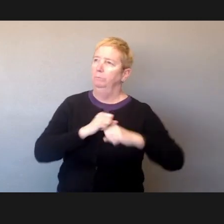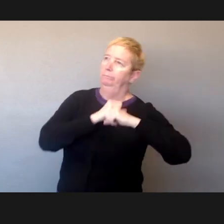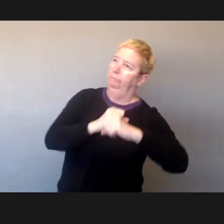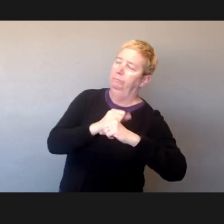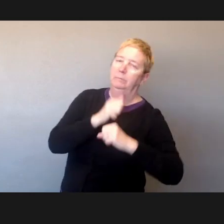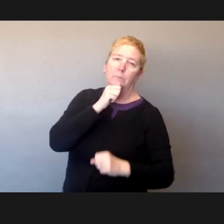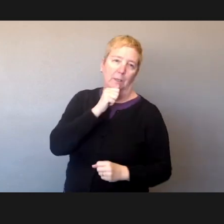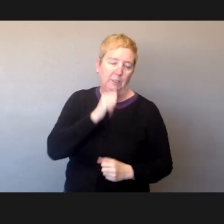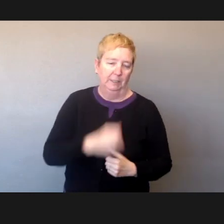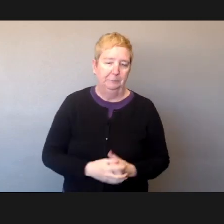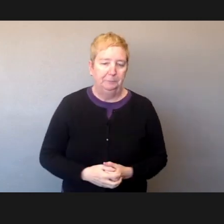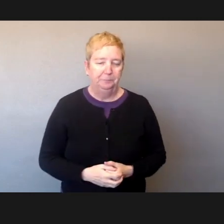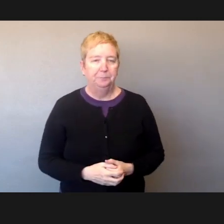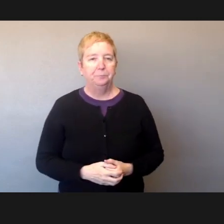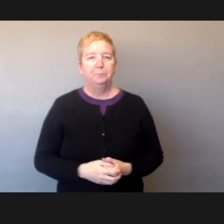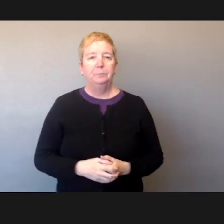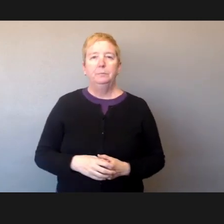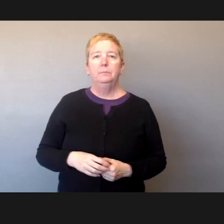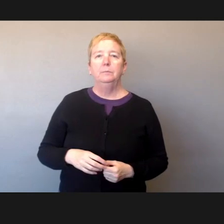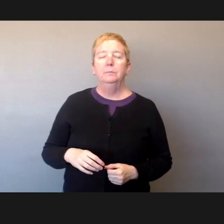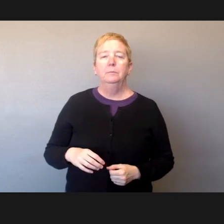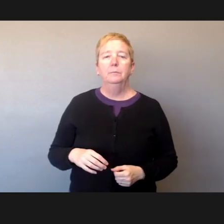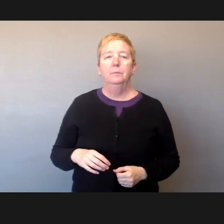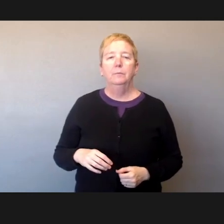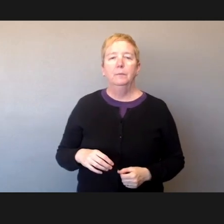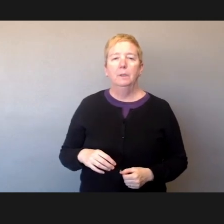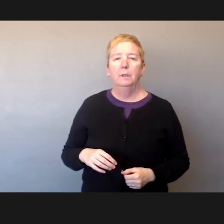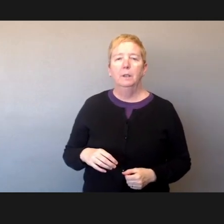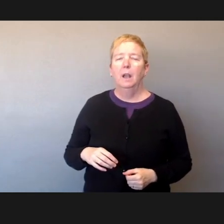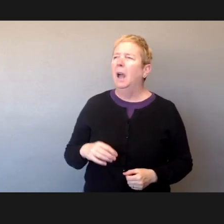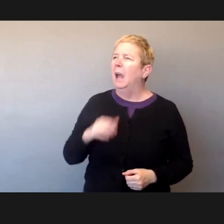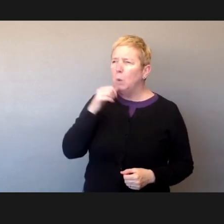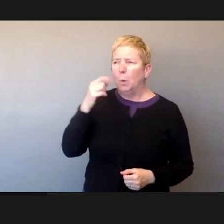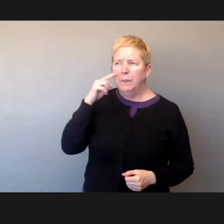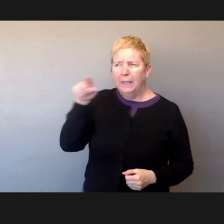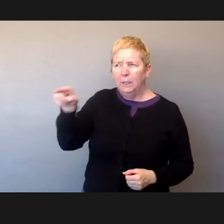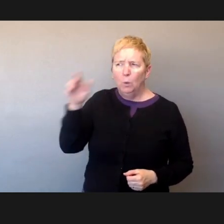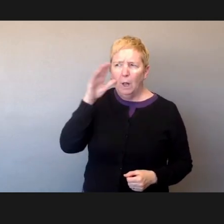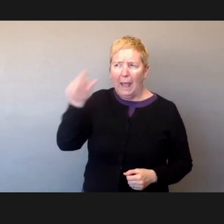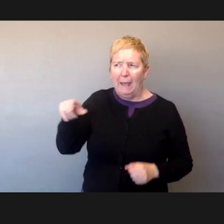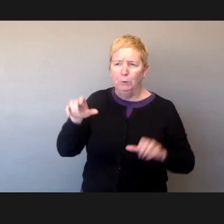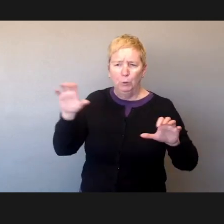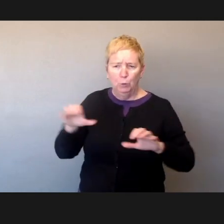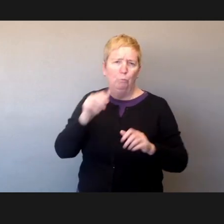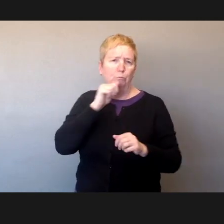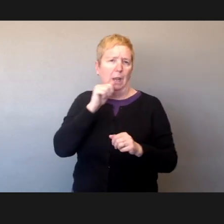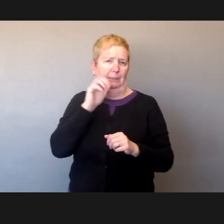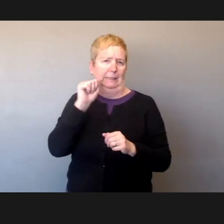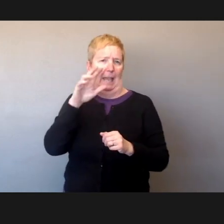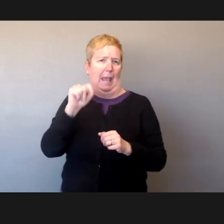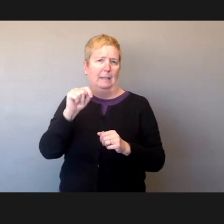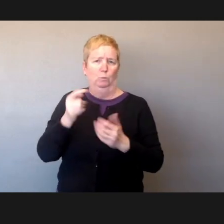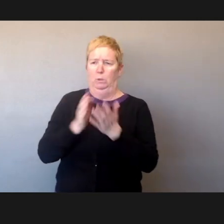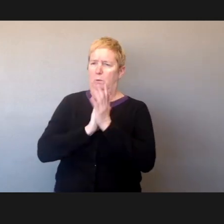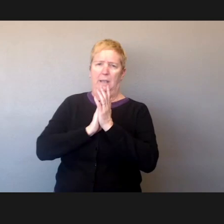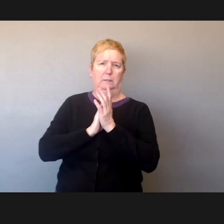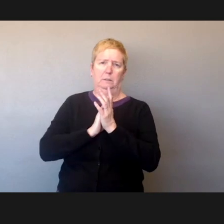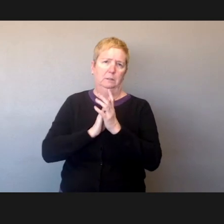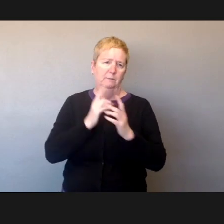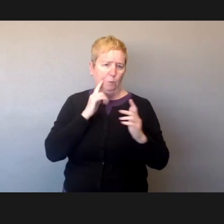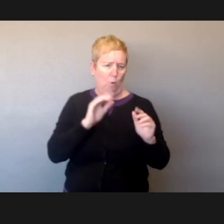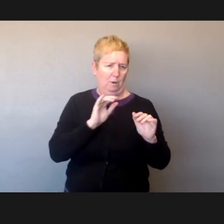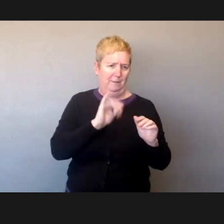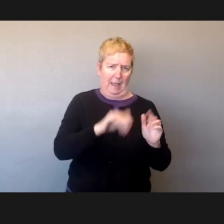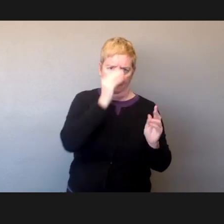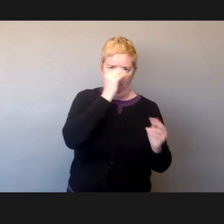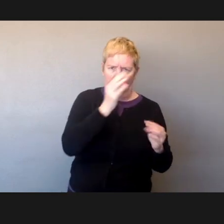necessary for you to IPRA stuff to get what you're looking for. And we'd be happy to work with you if you have more specific ideas. It's